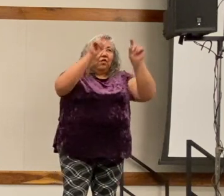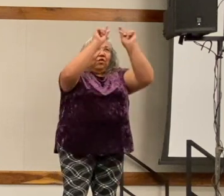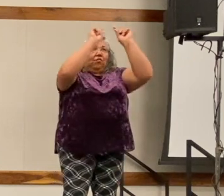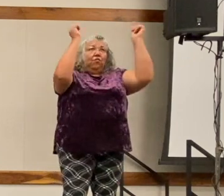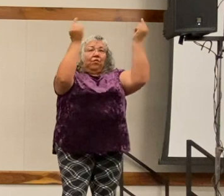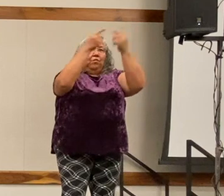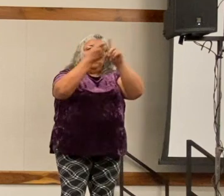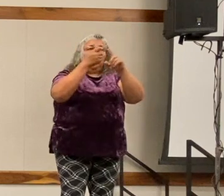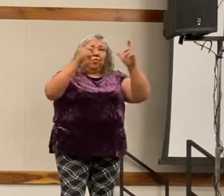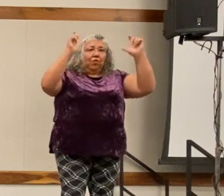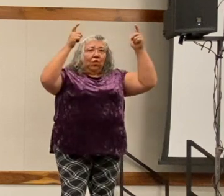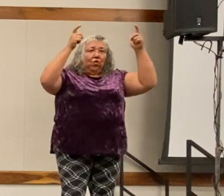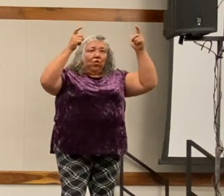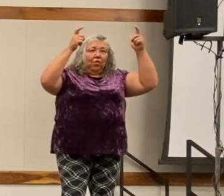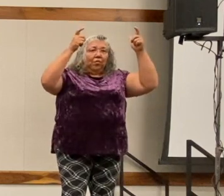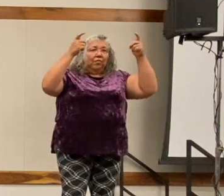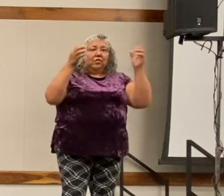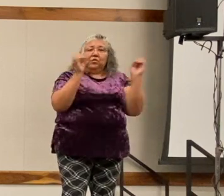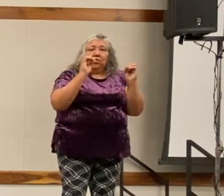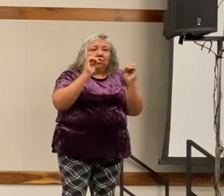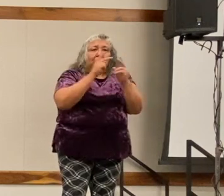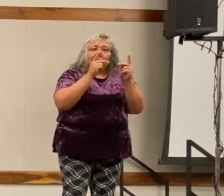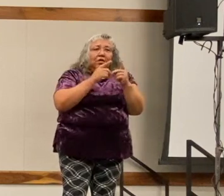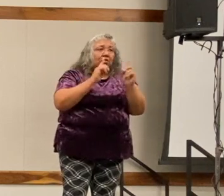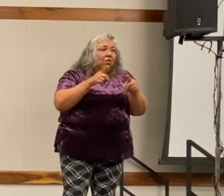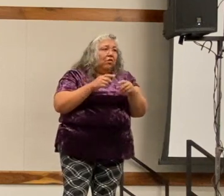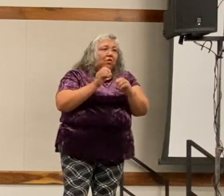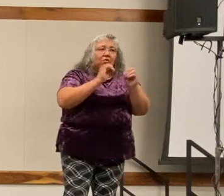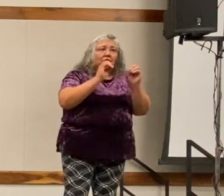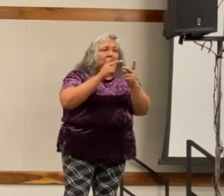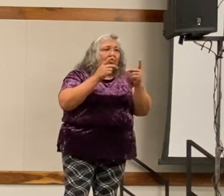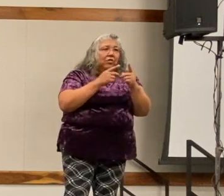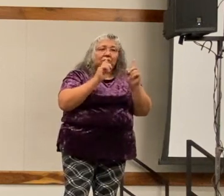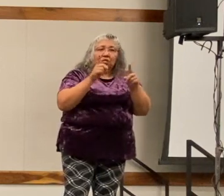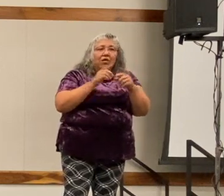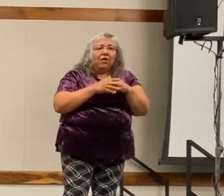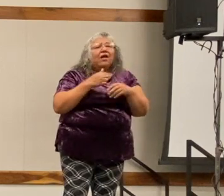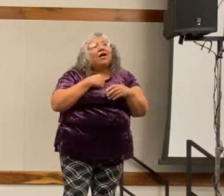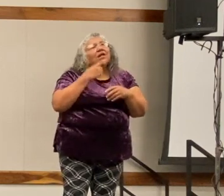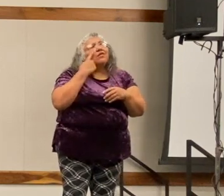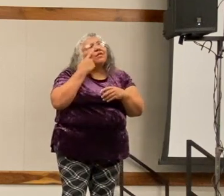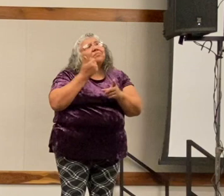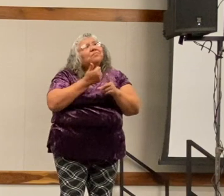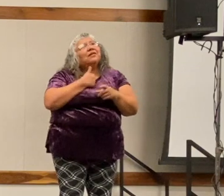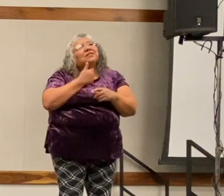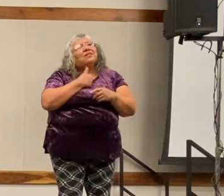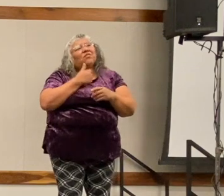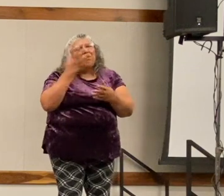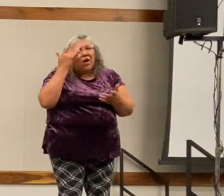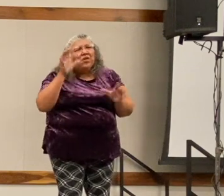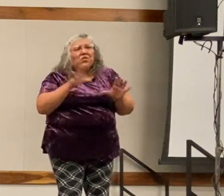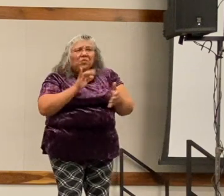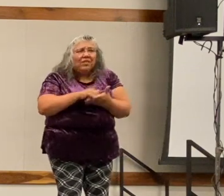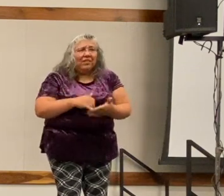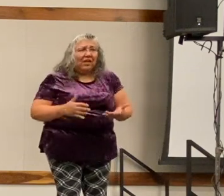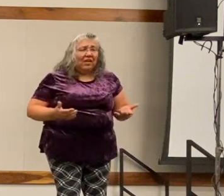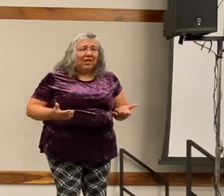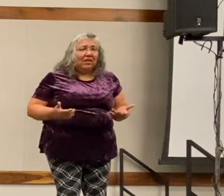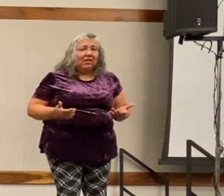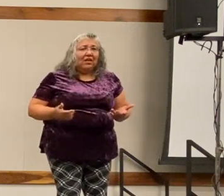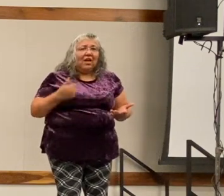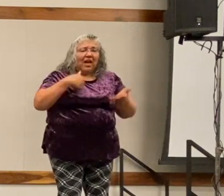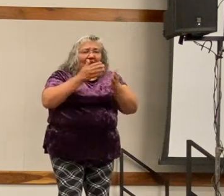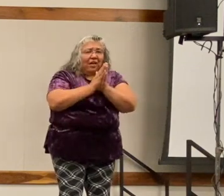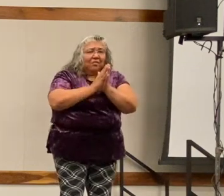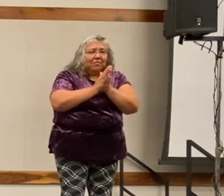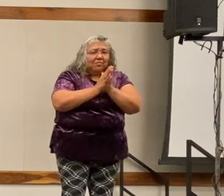and they had nowhere to go. Right? Nowhere to go. And I thought to myself, why are you doing that? And so I